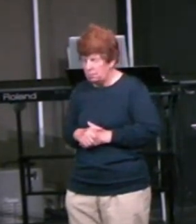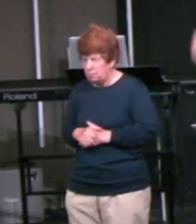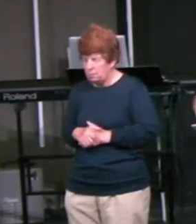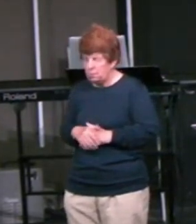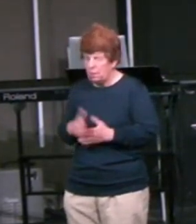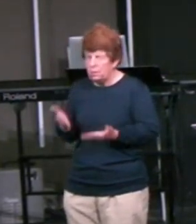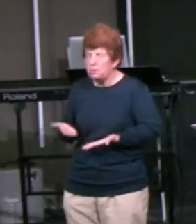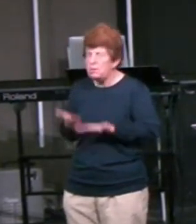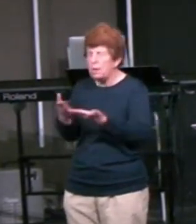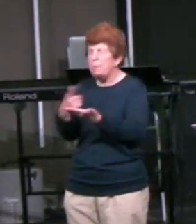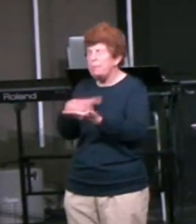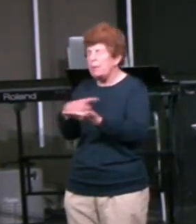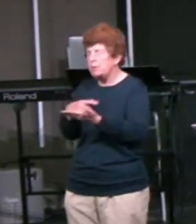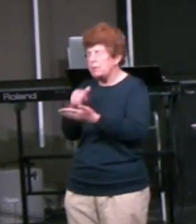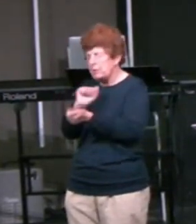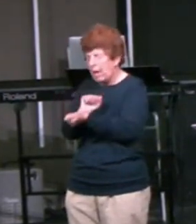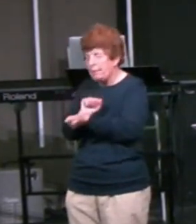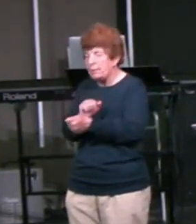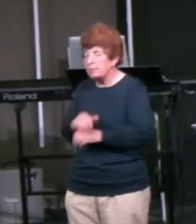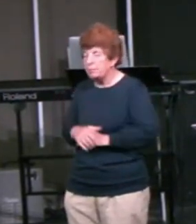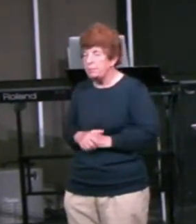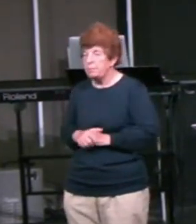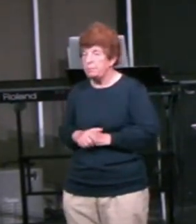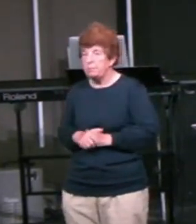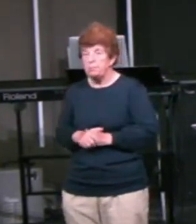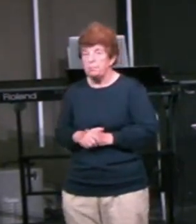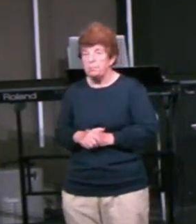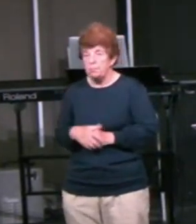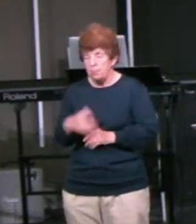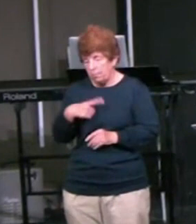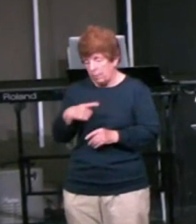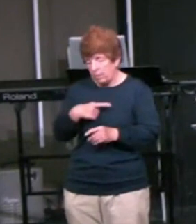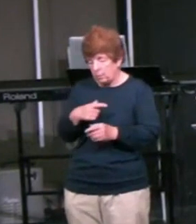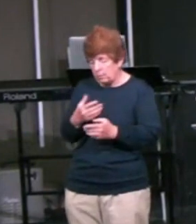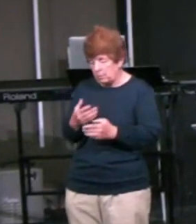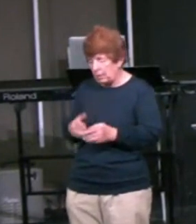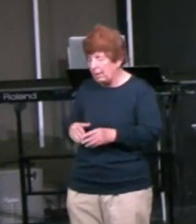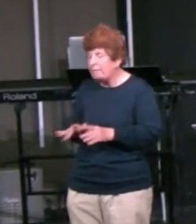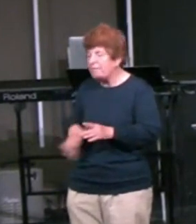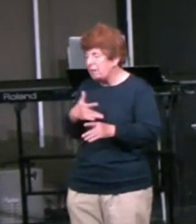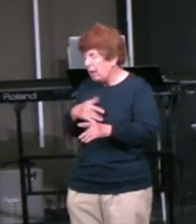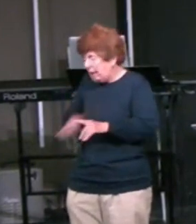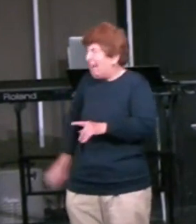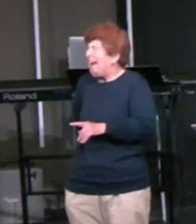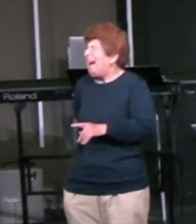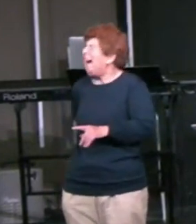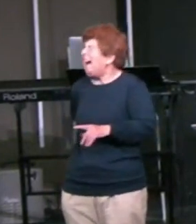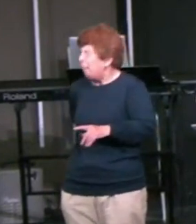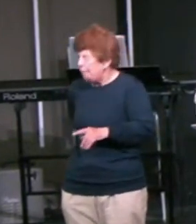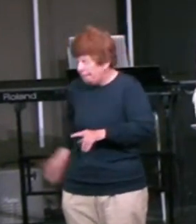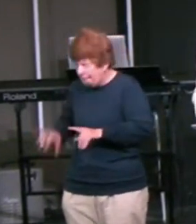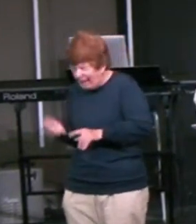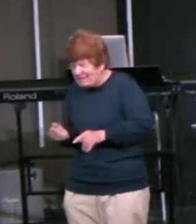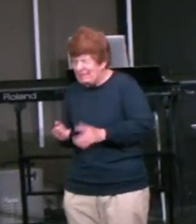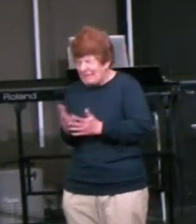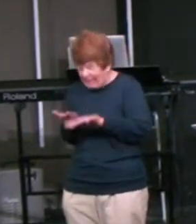Or do we give just because it's a habit? Or just because our arm has been twisted?